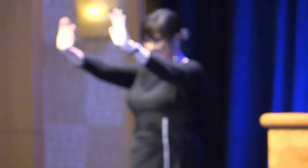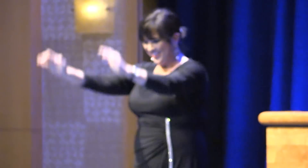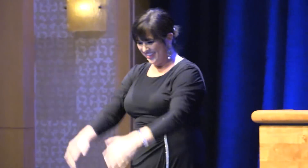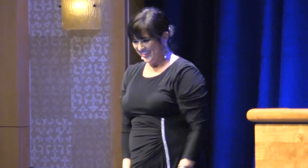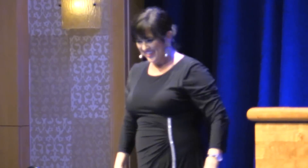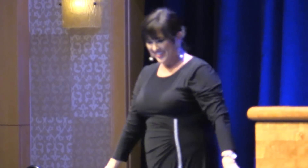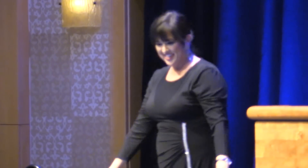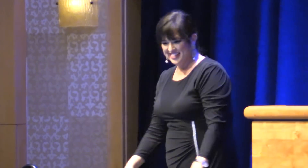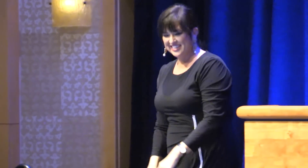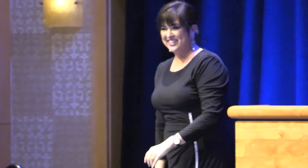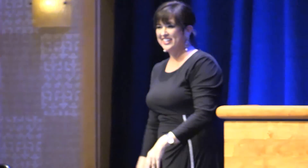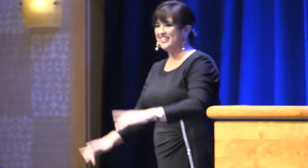us.